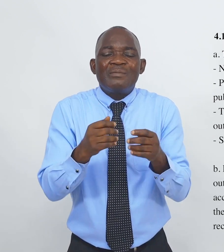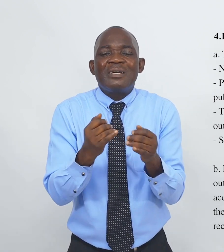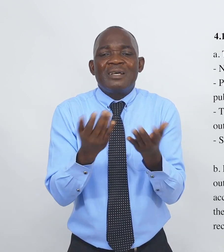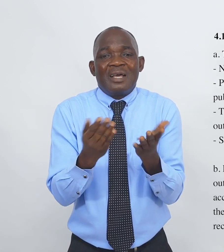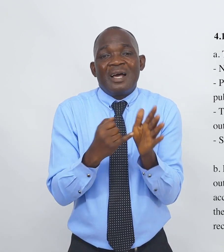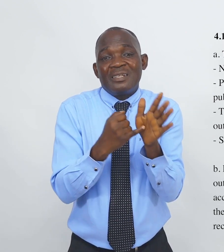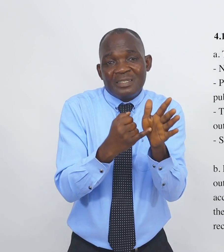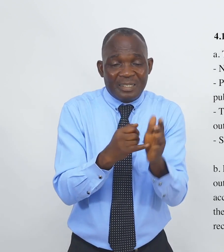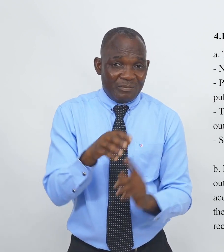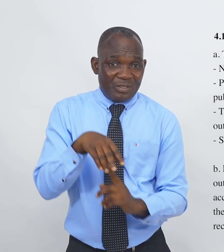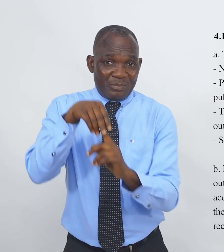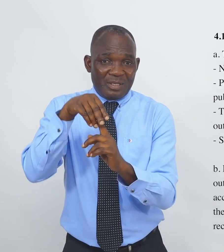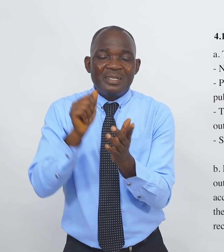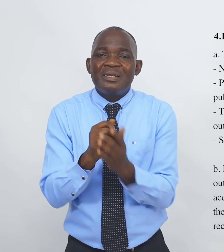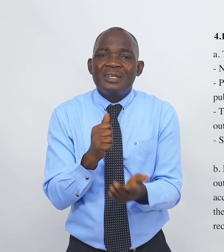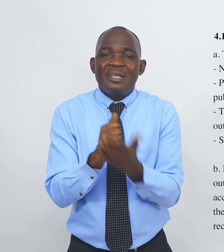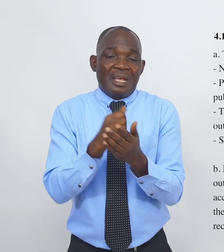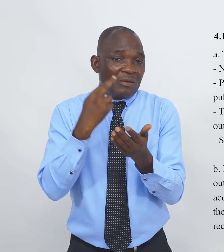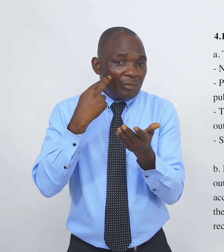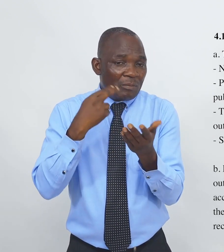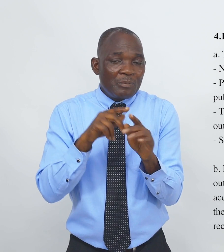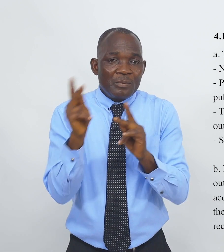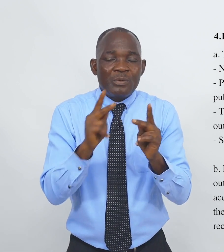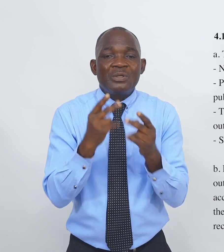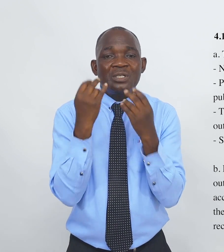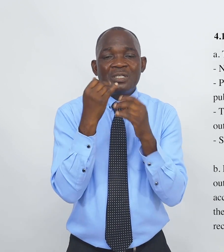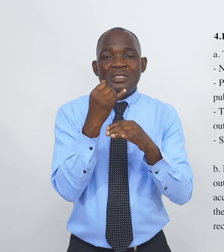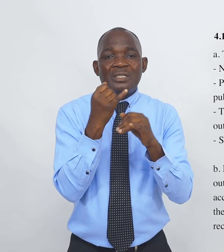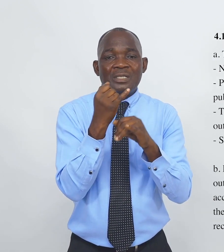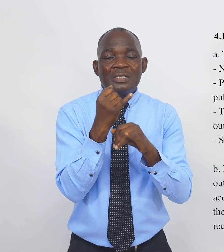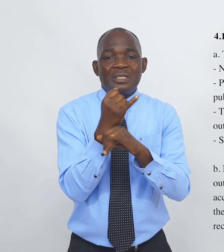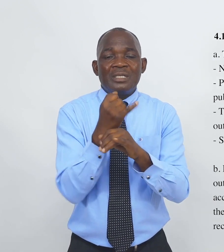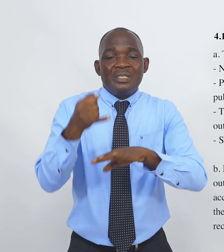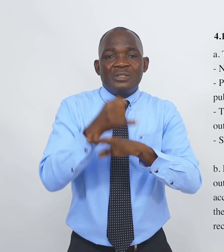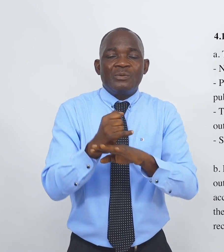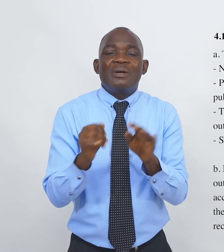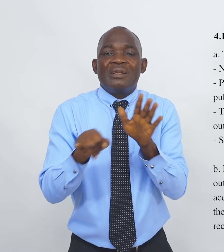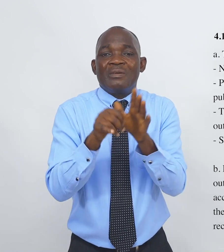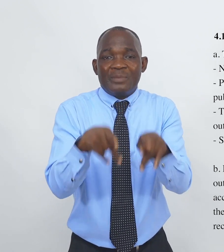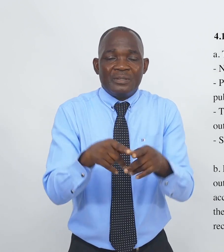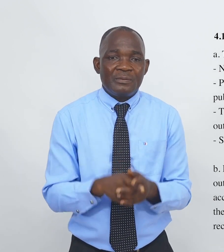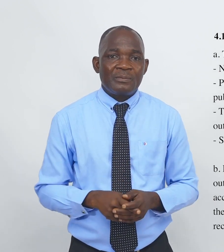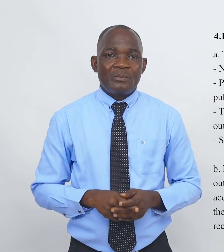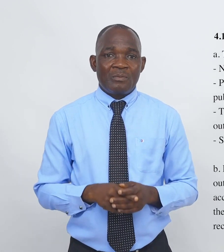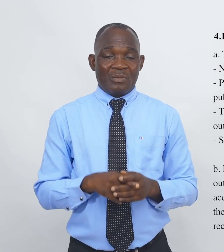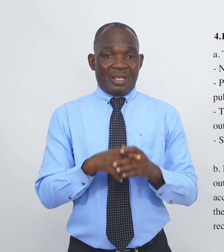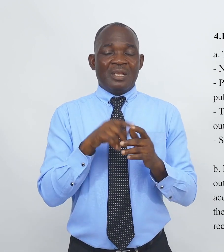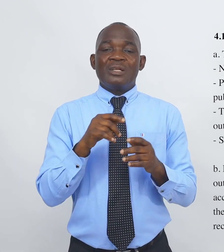identity, particulars that will enable the records of the public institution identify the applicant. The